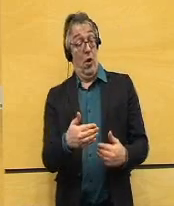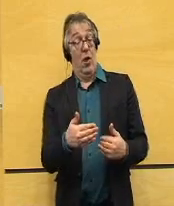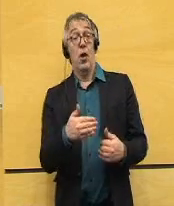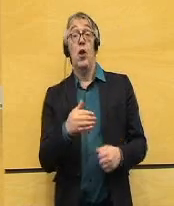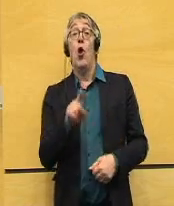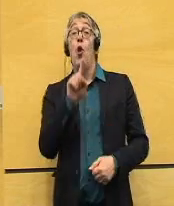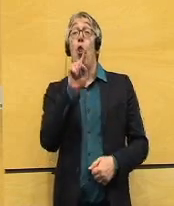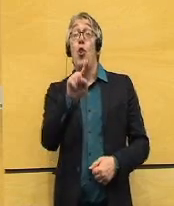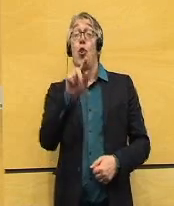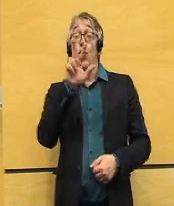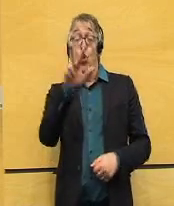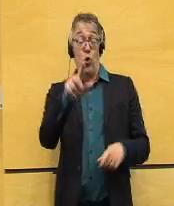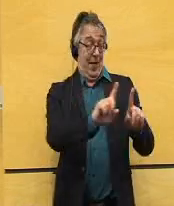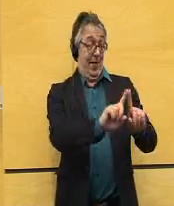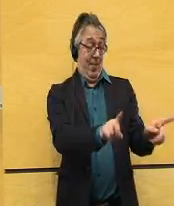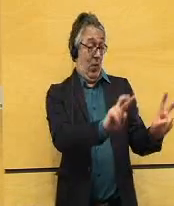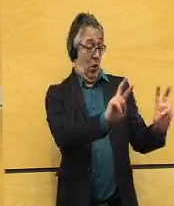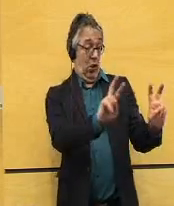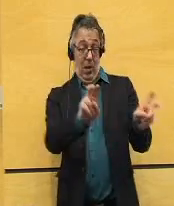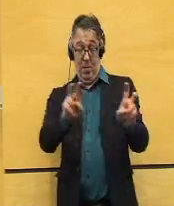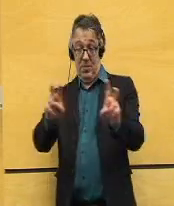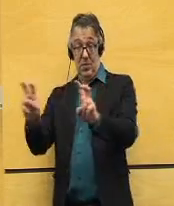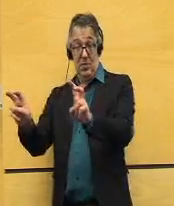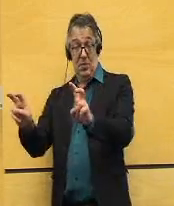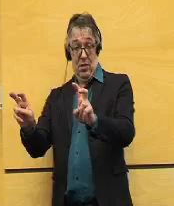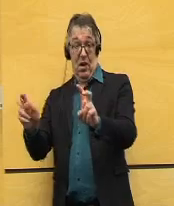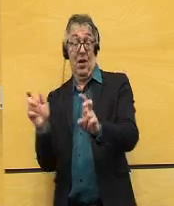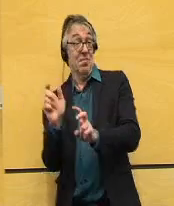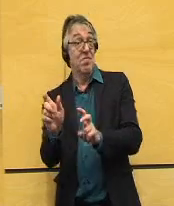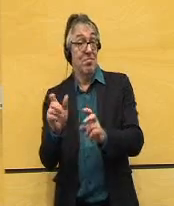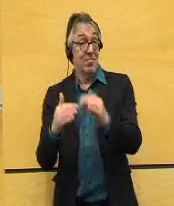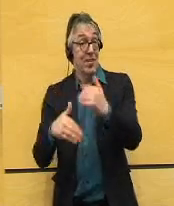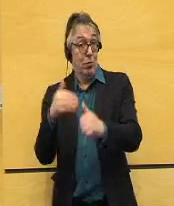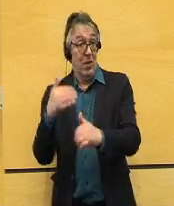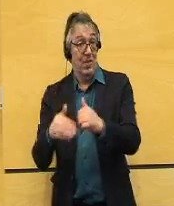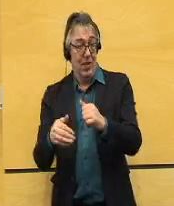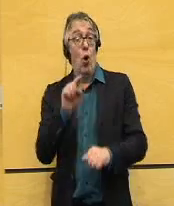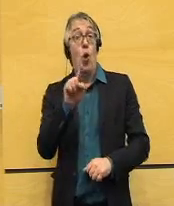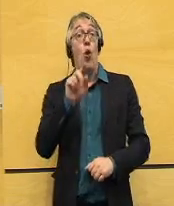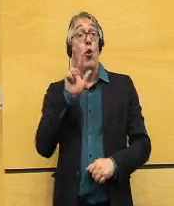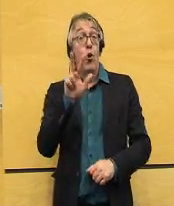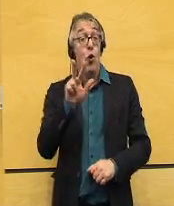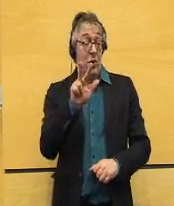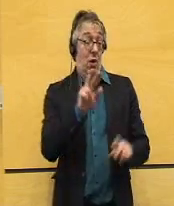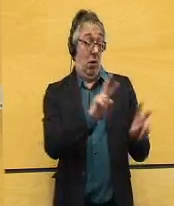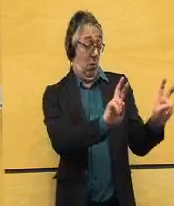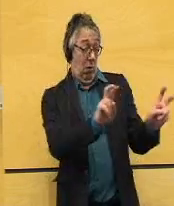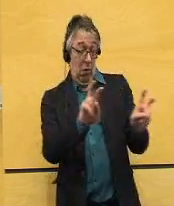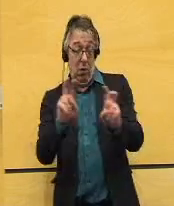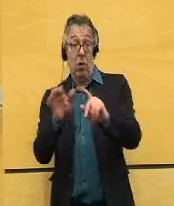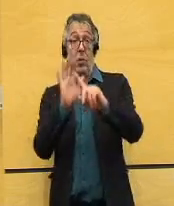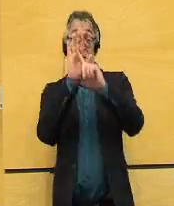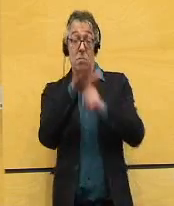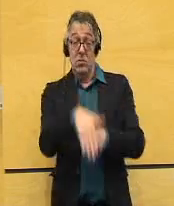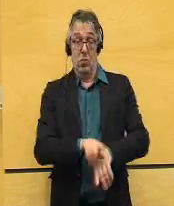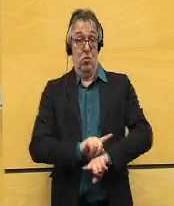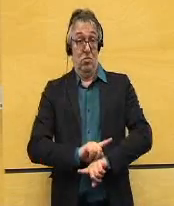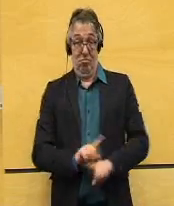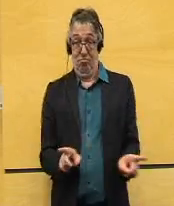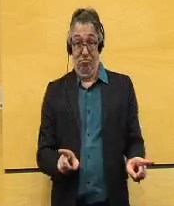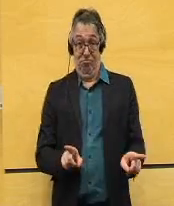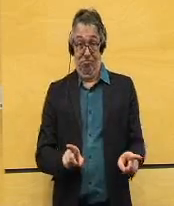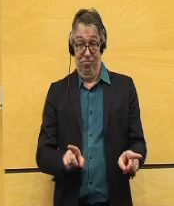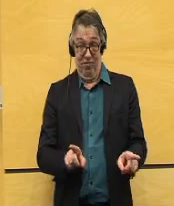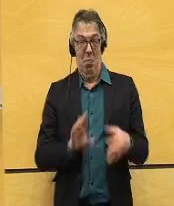of 13 grounds, including disability. It prohibits discrimination in regard to 13